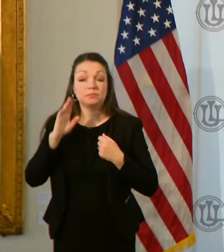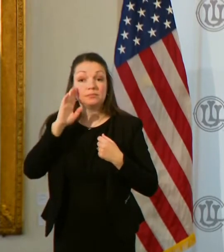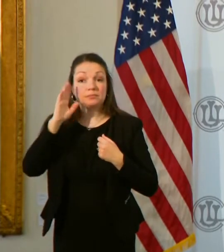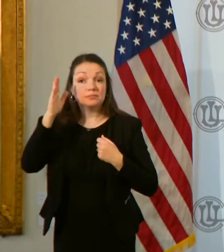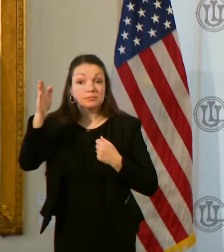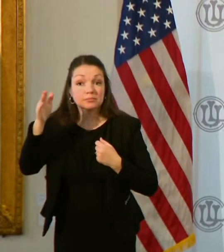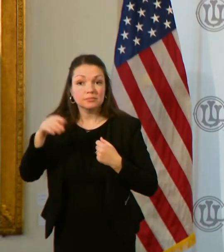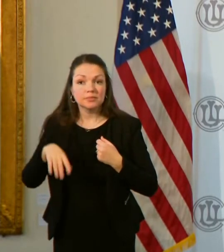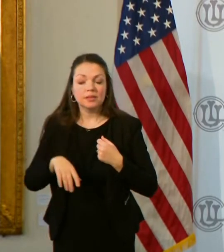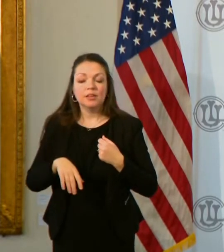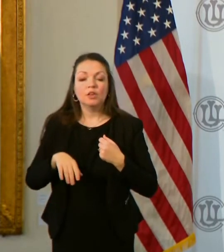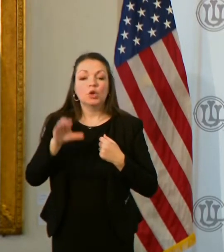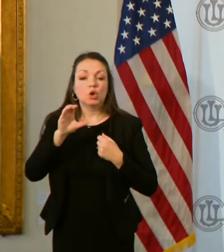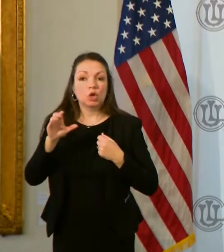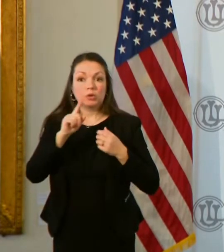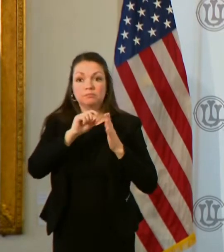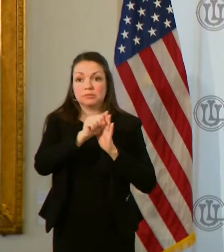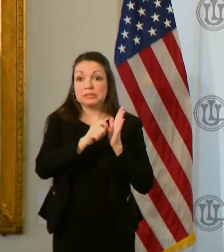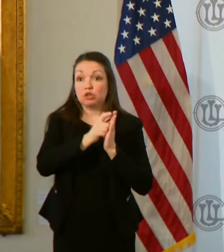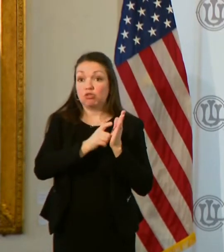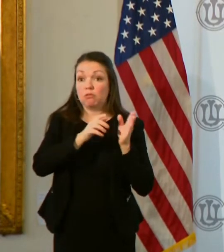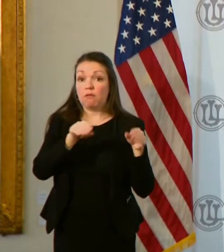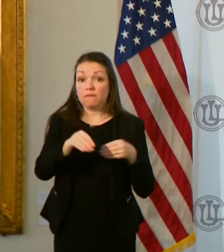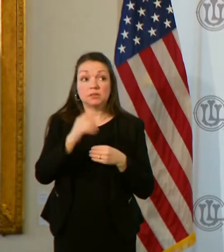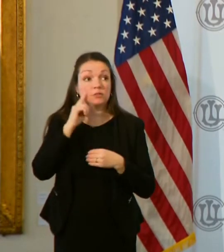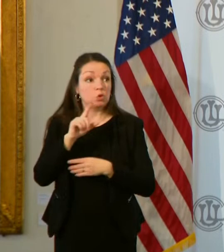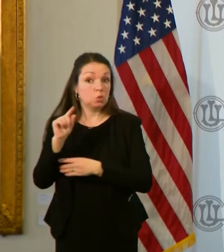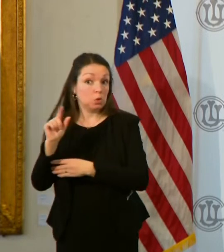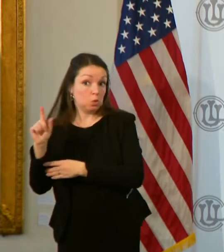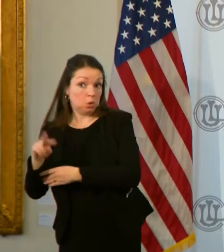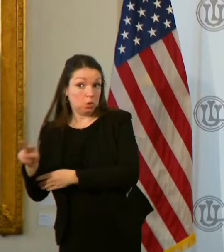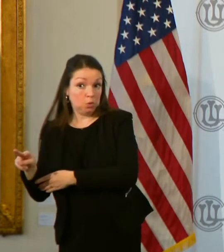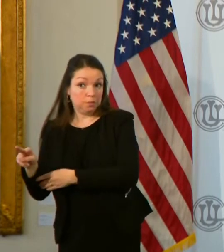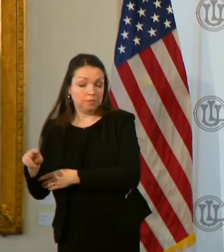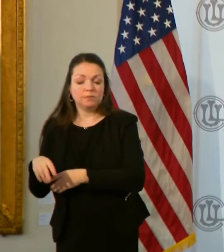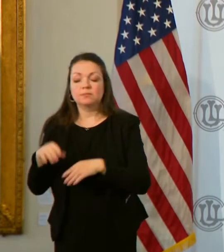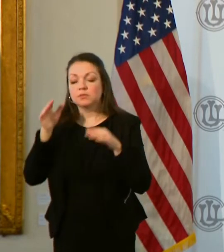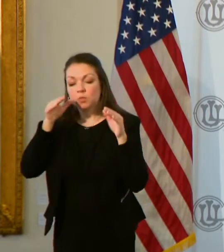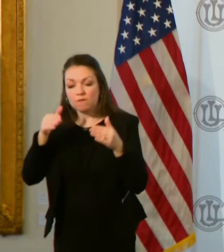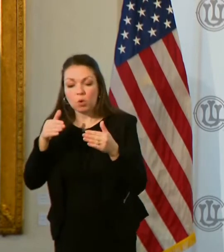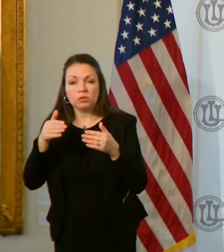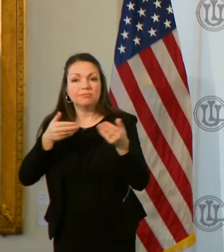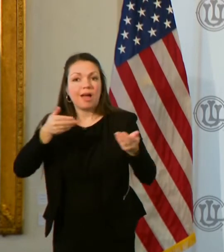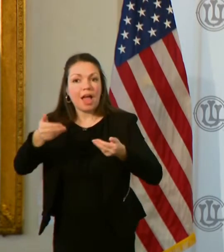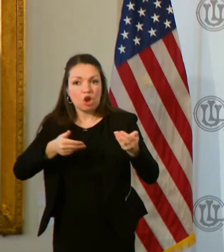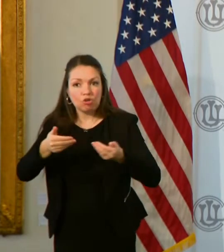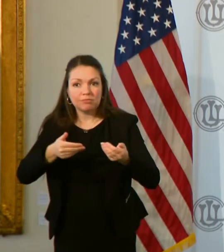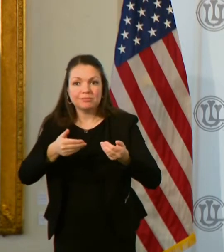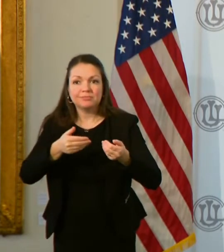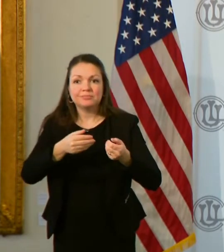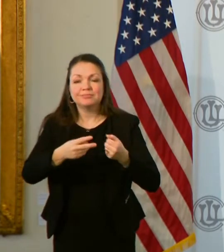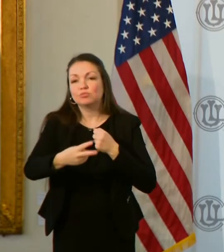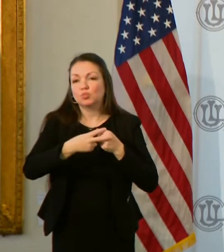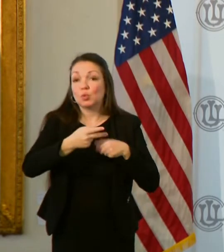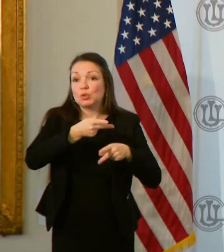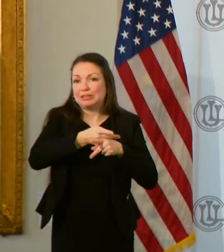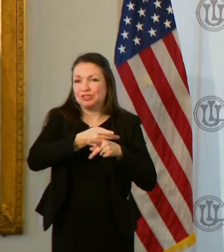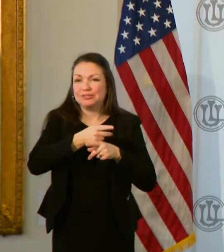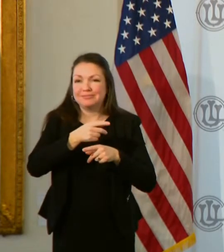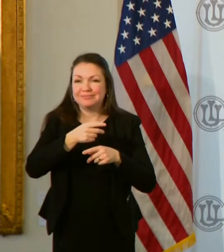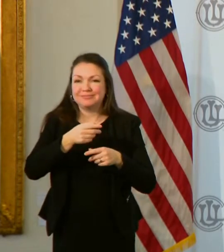the Cook County State's Attorney's Office in 2022 will focus on hiring and retention. I alluded to this